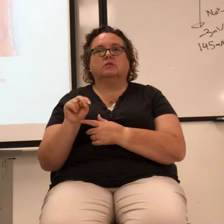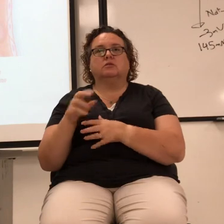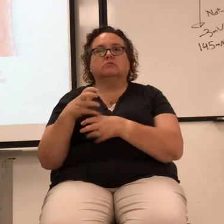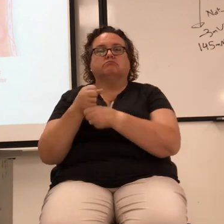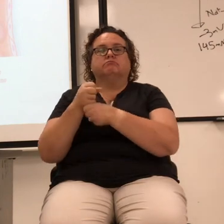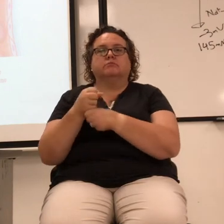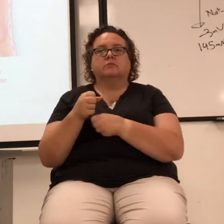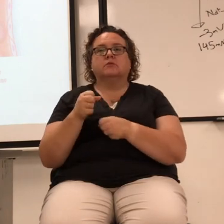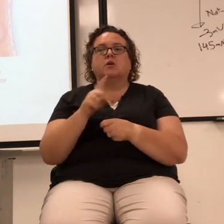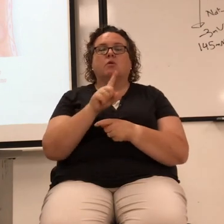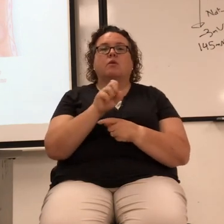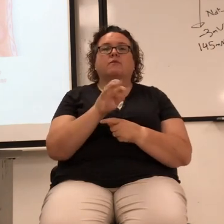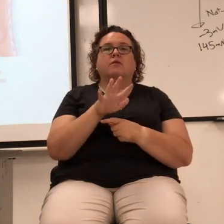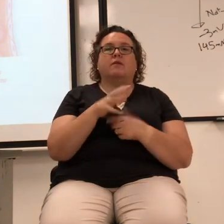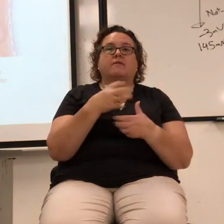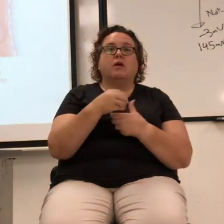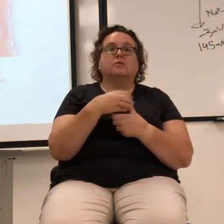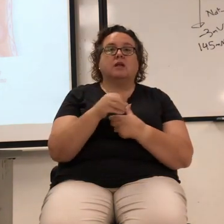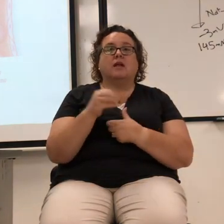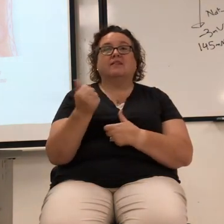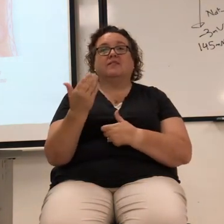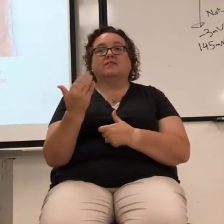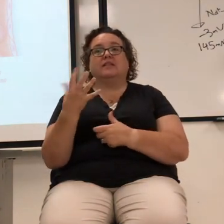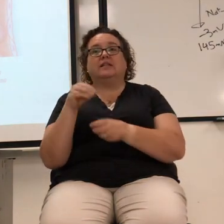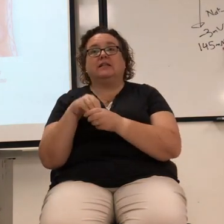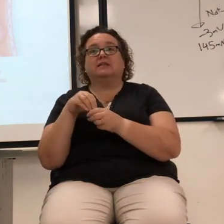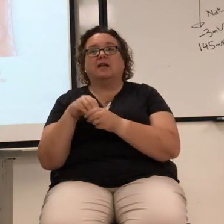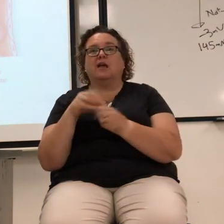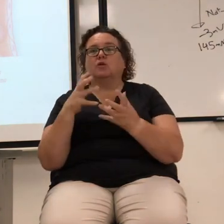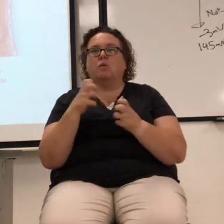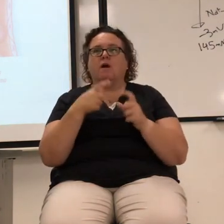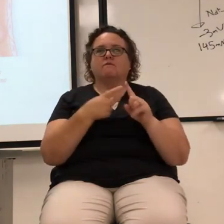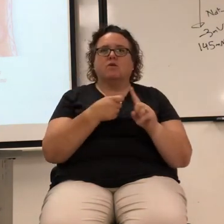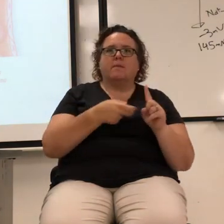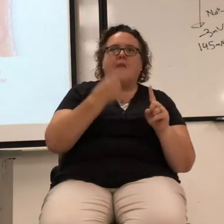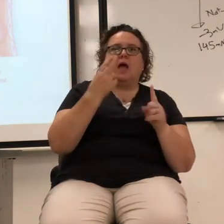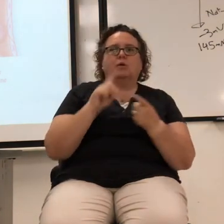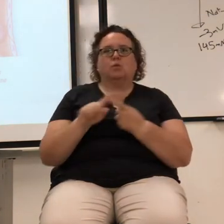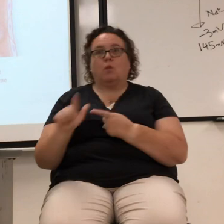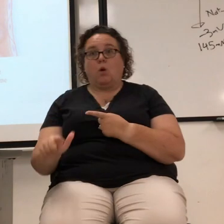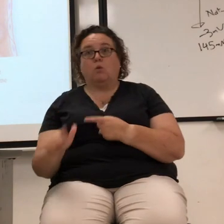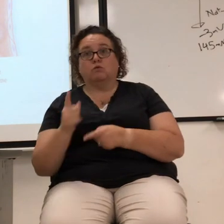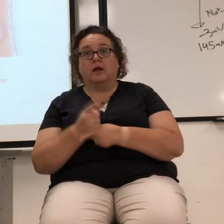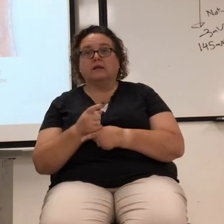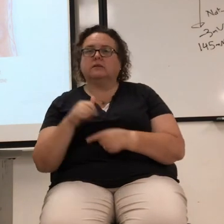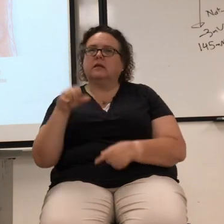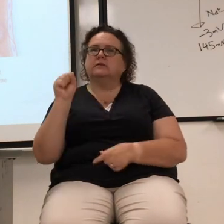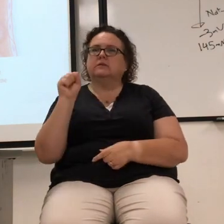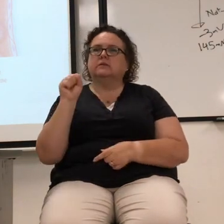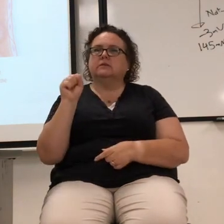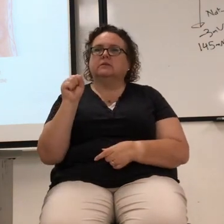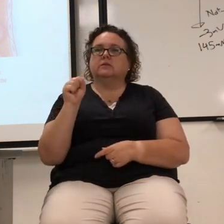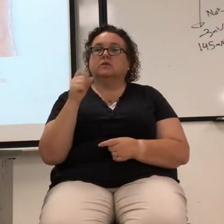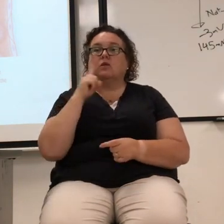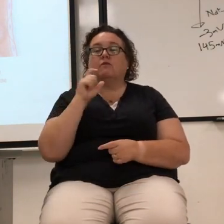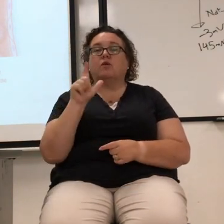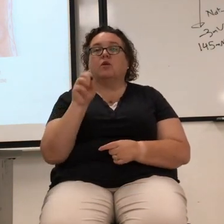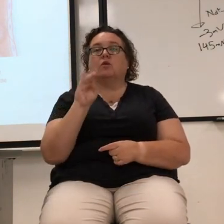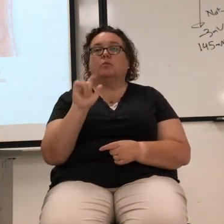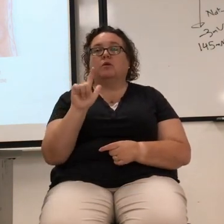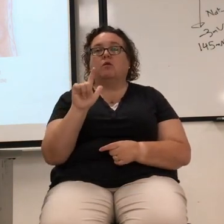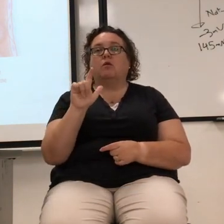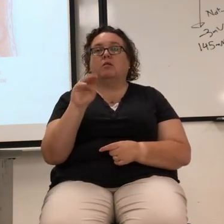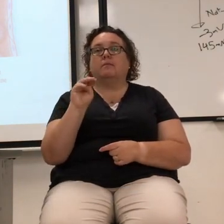145 outside, 15 inside, don't you want to go from high to low? Yeah. So for the luminal